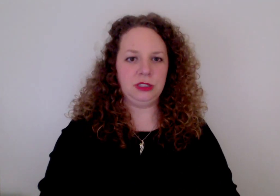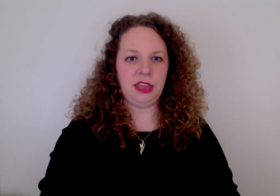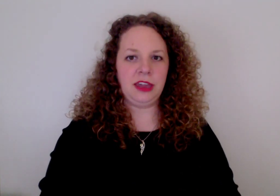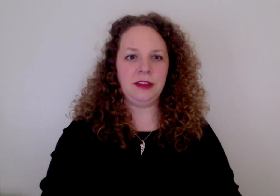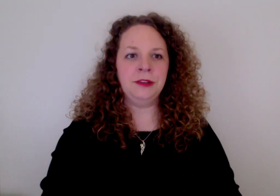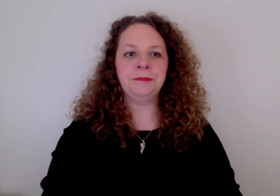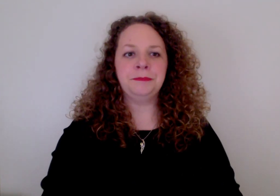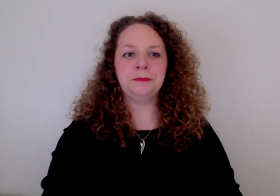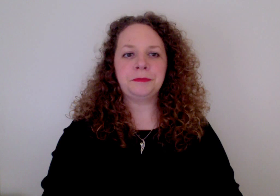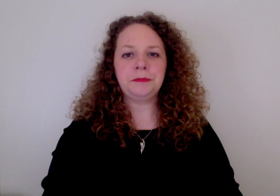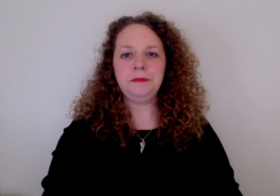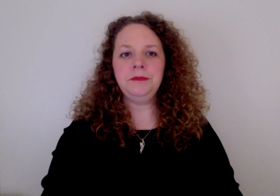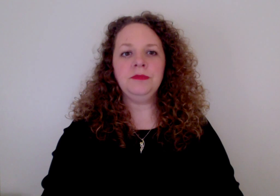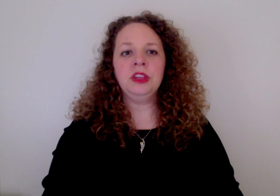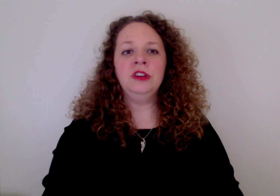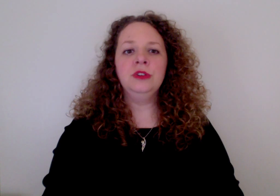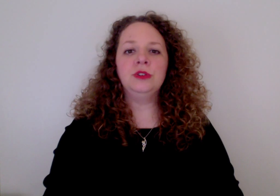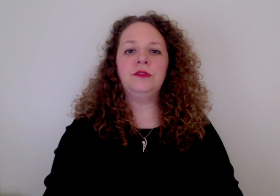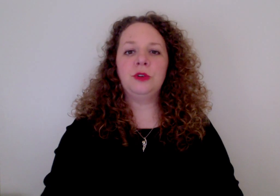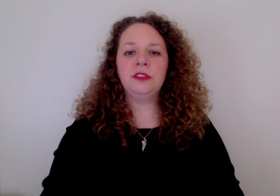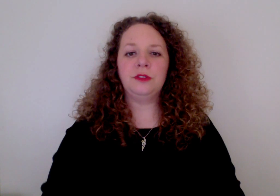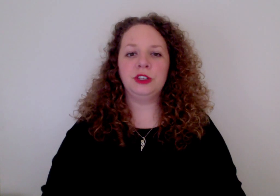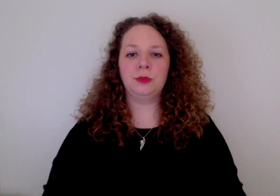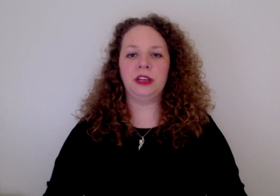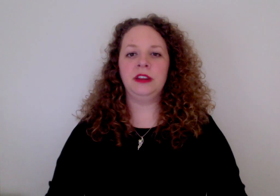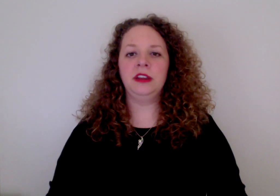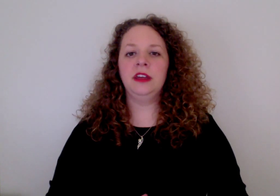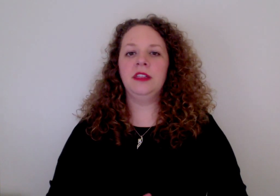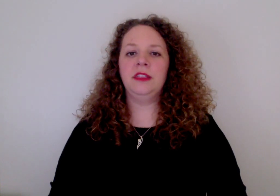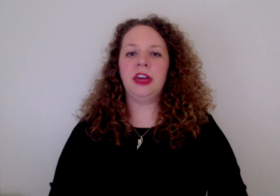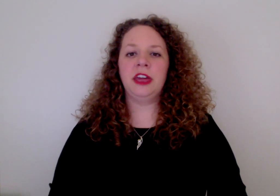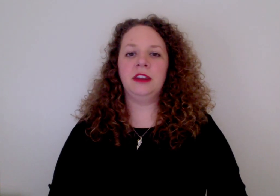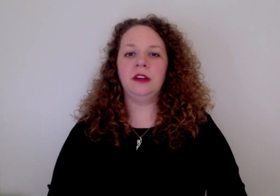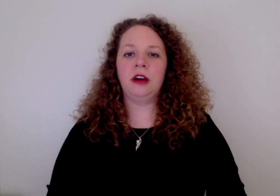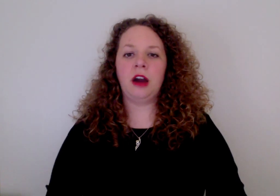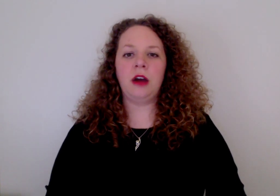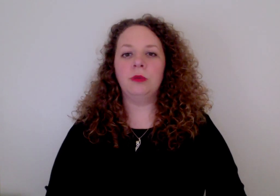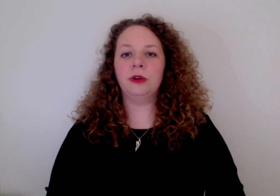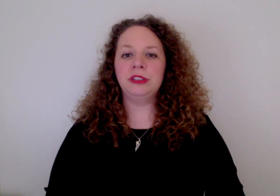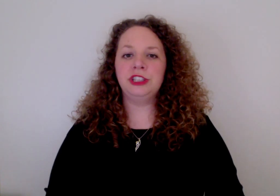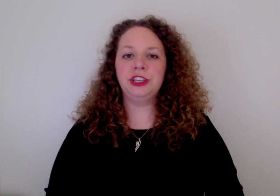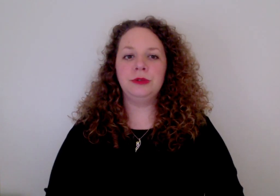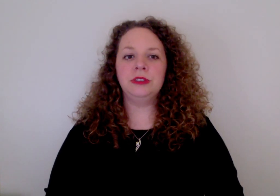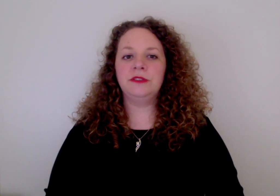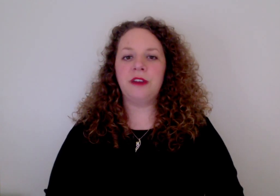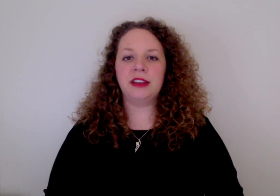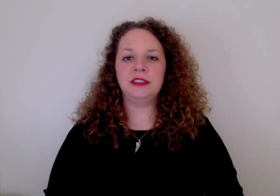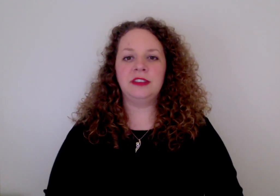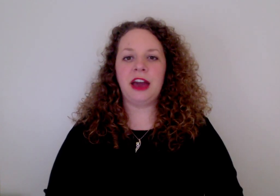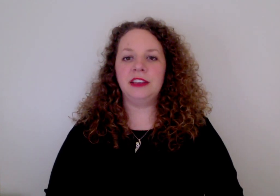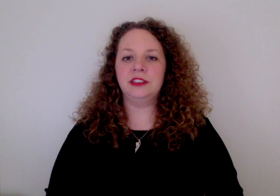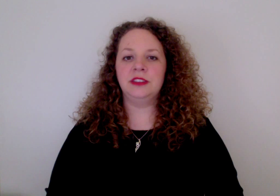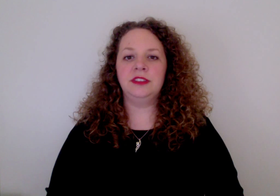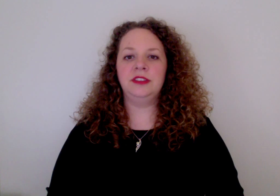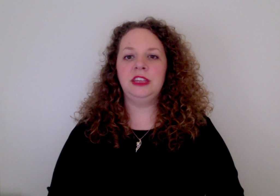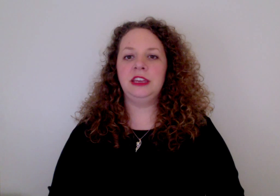like. So for the first one, then we're going to use the fact that the